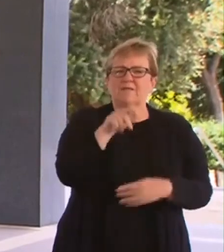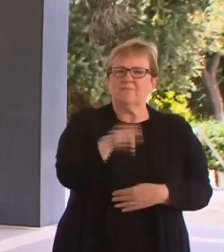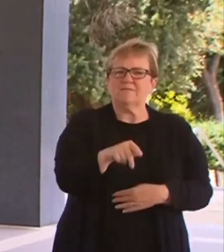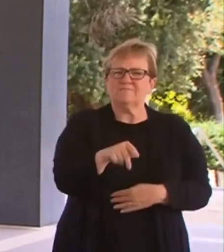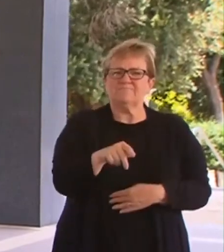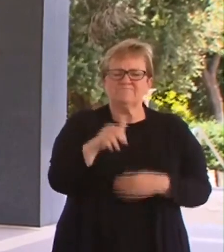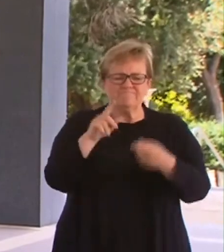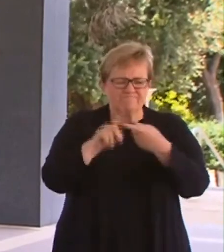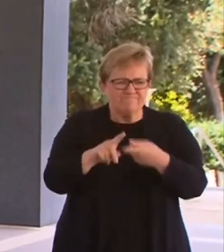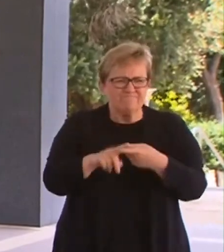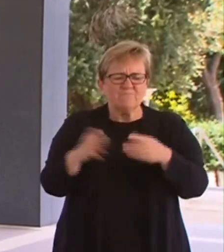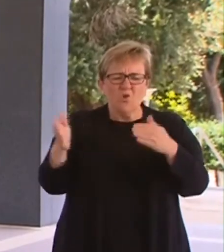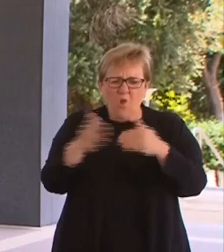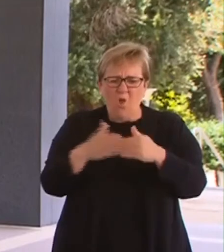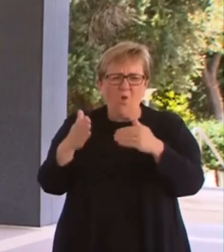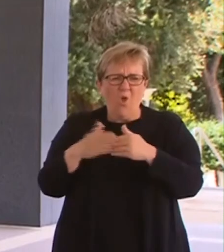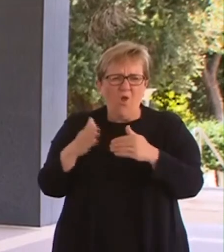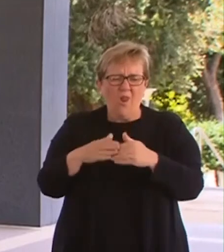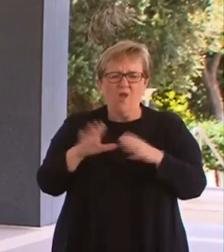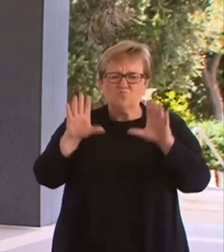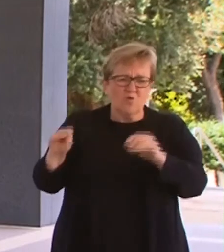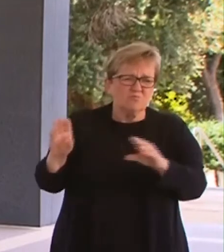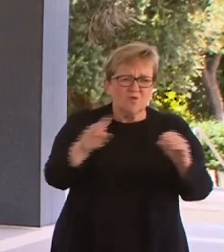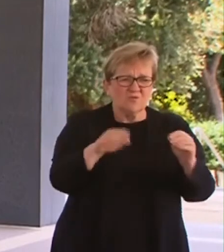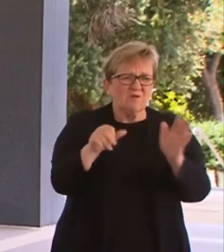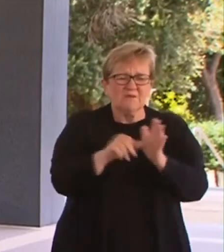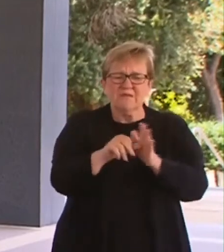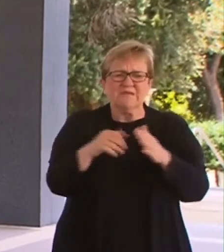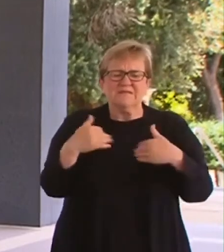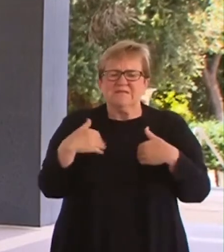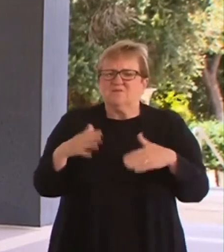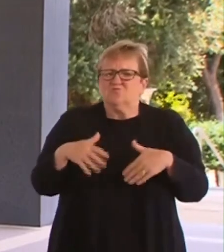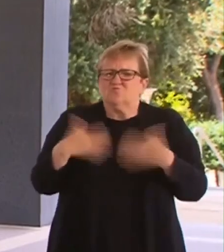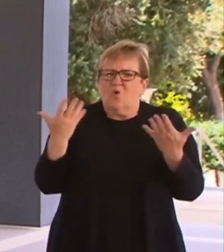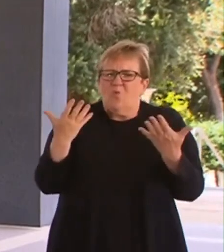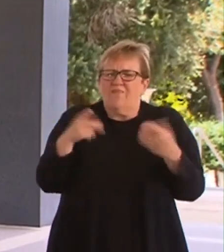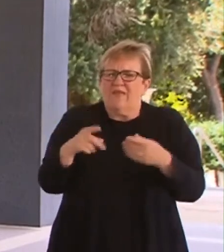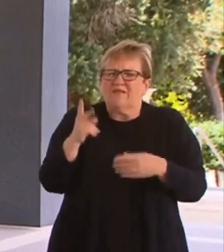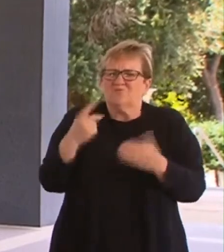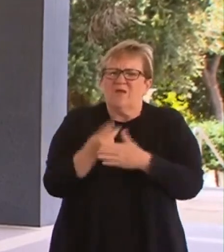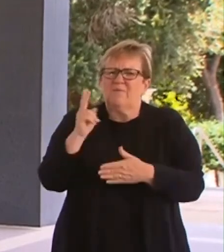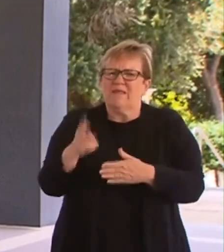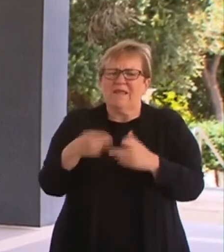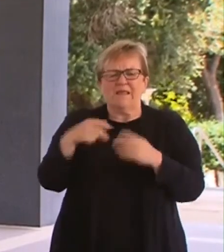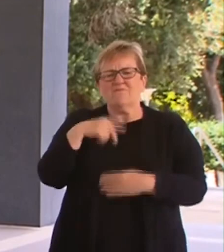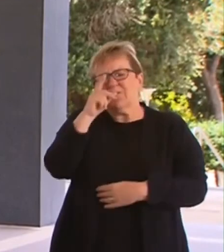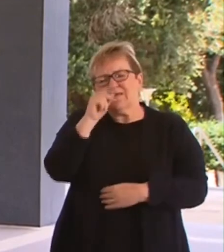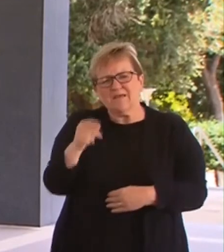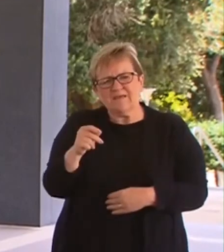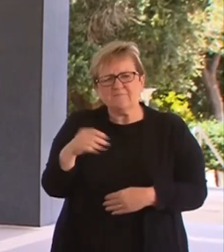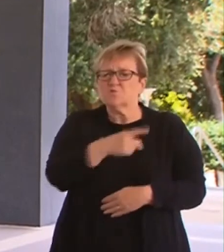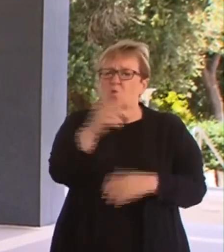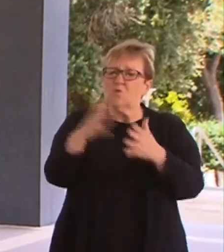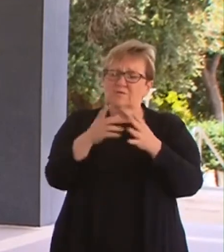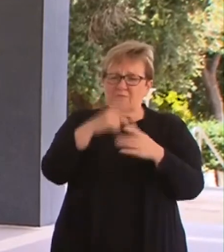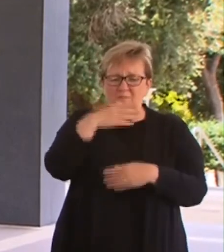Continuous ongoing lockdowns and crippling restrictions is something I want to avoid if we can. So I'd urge West Australians